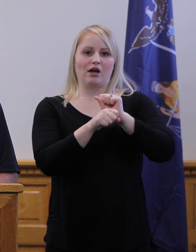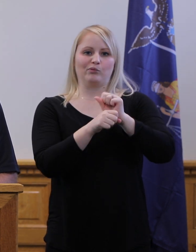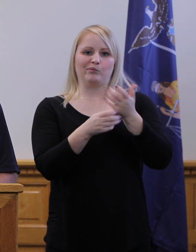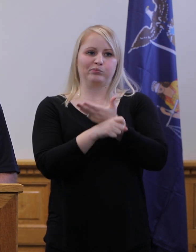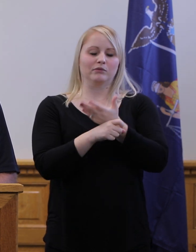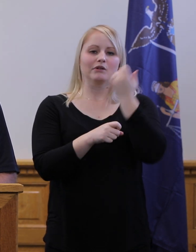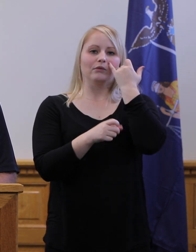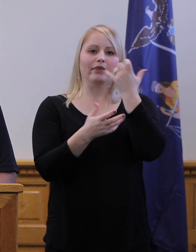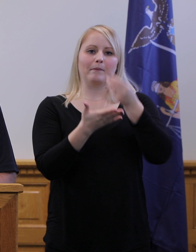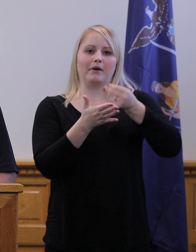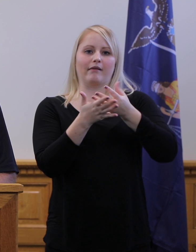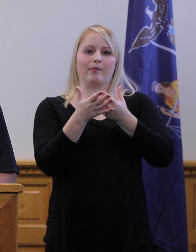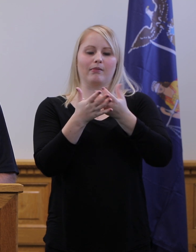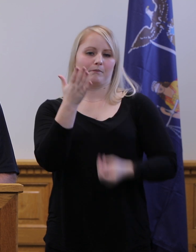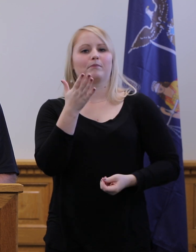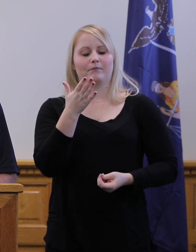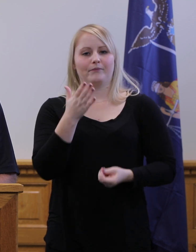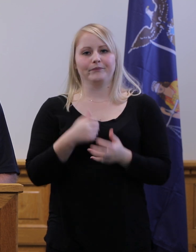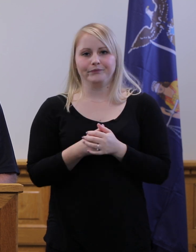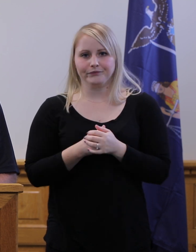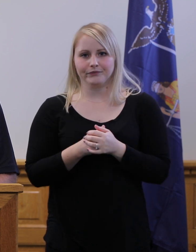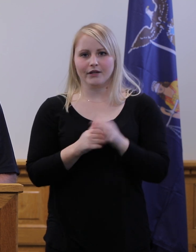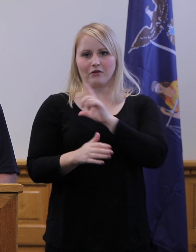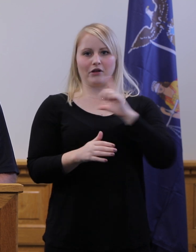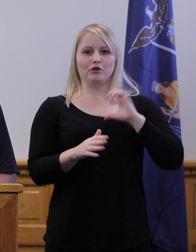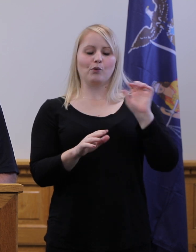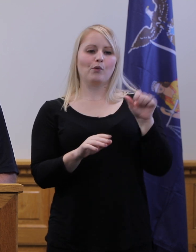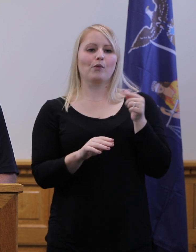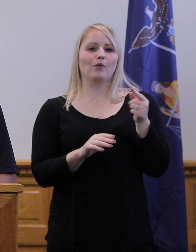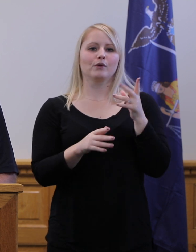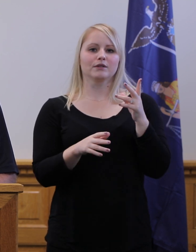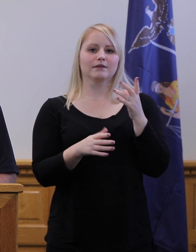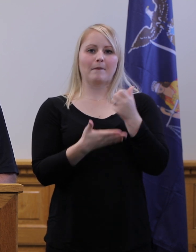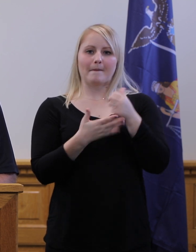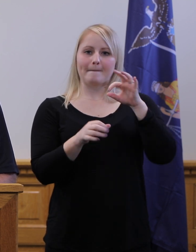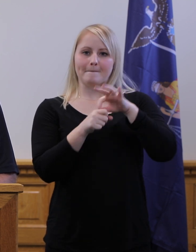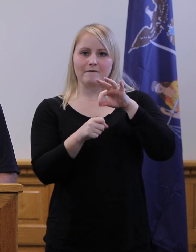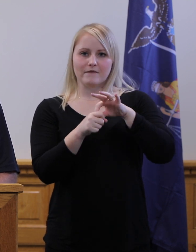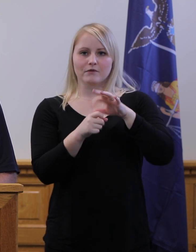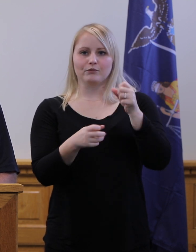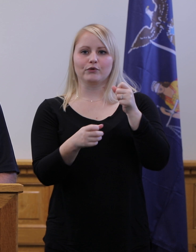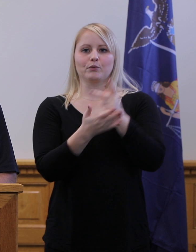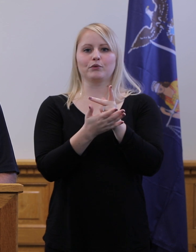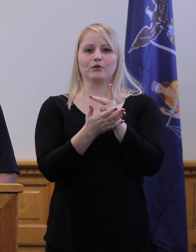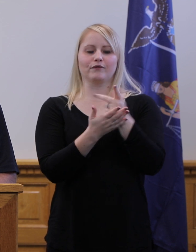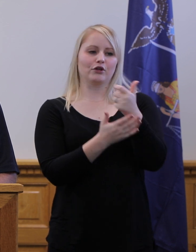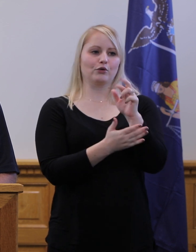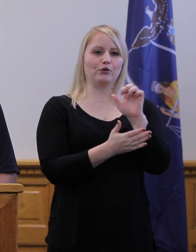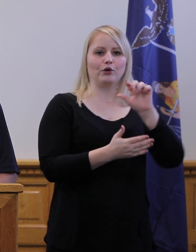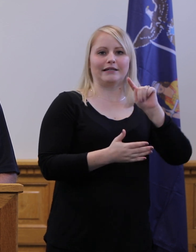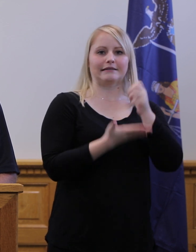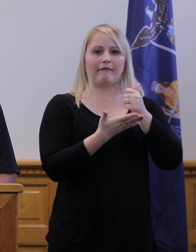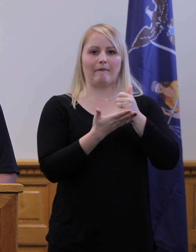The legislature will also vote on approving a grant to pay for additional health investigators to help with